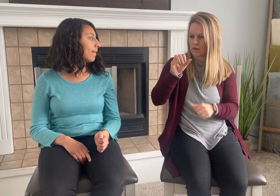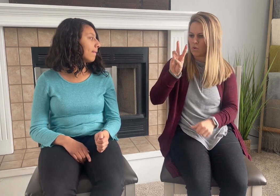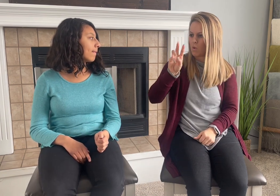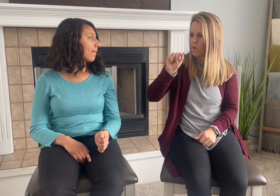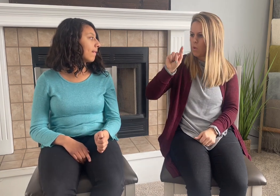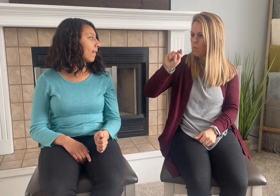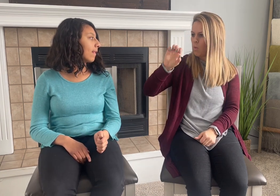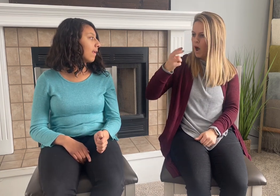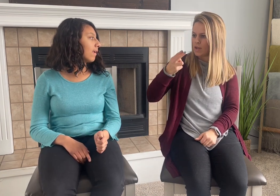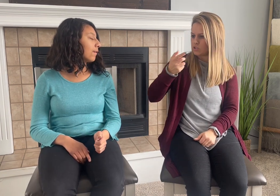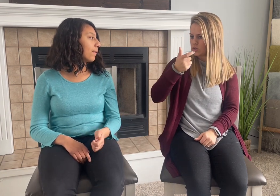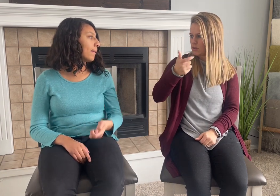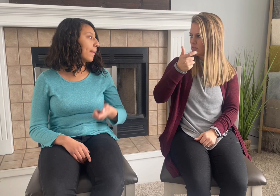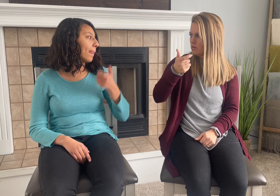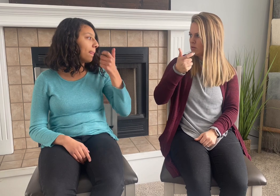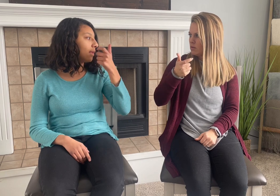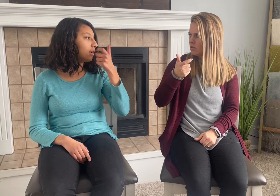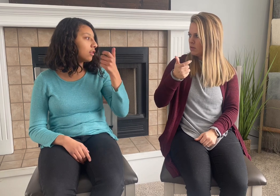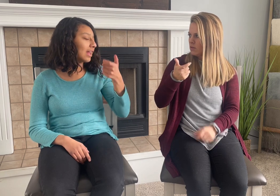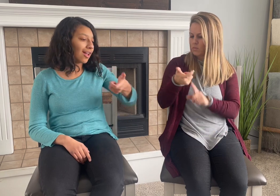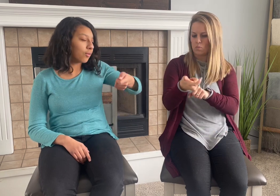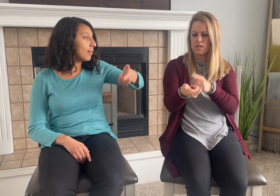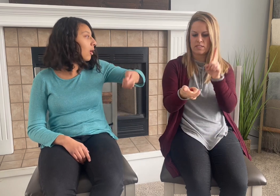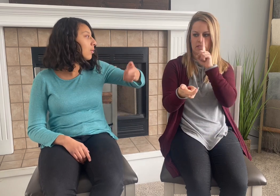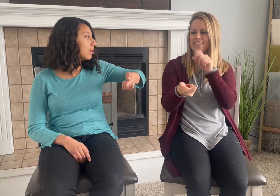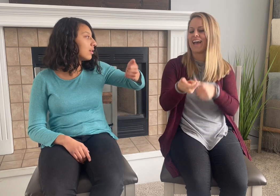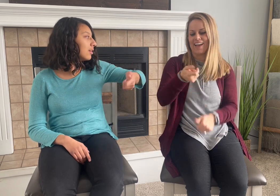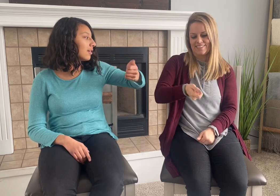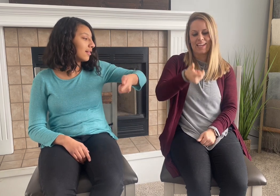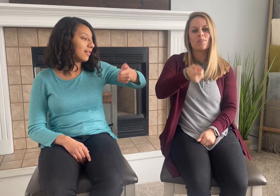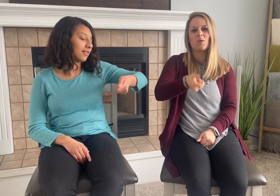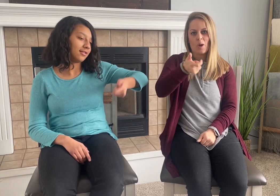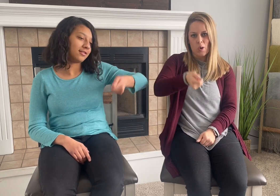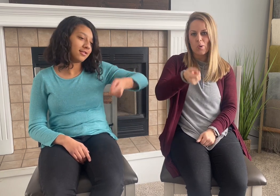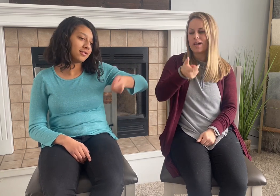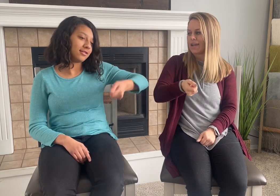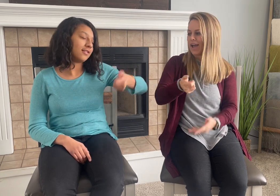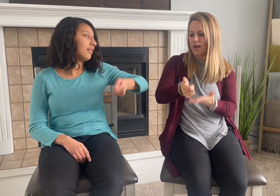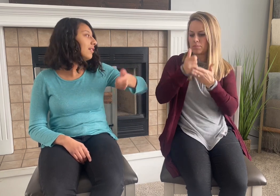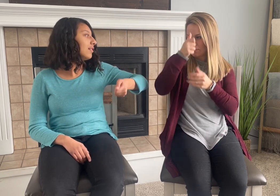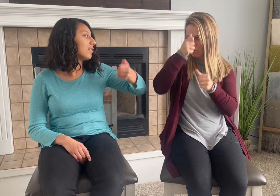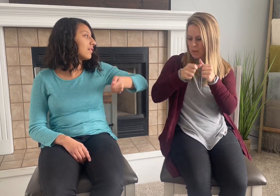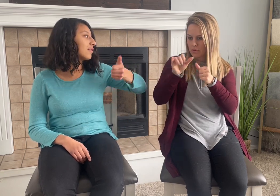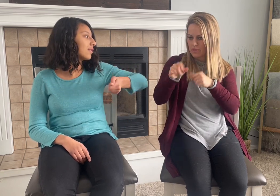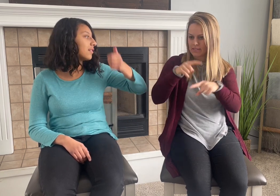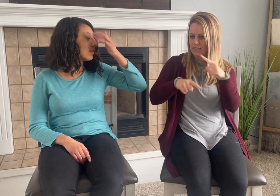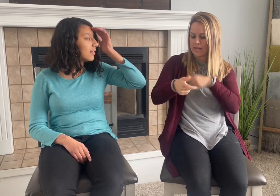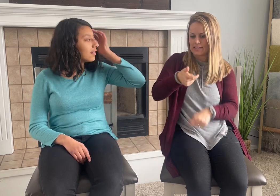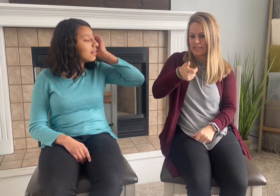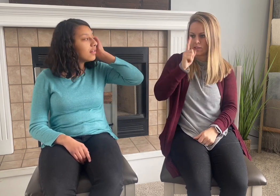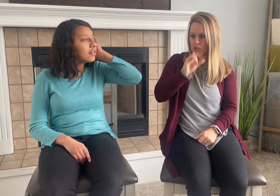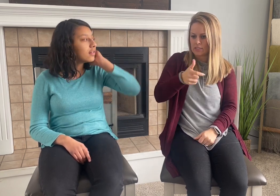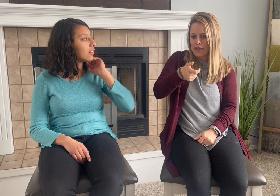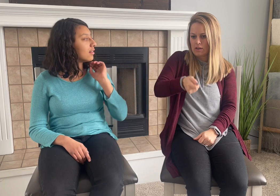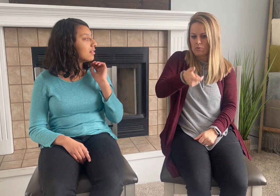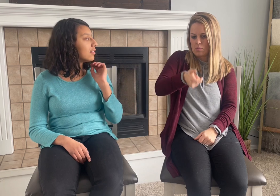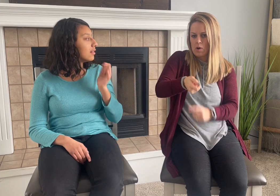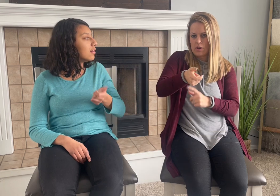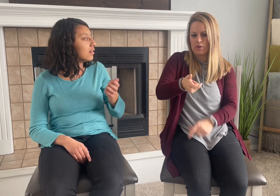watch, what is it? Yeah. It's like a remote. Yeah. It helps me remember that sign is it looks like a remote down